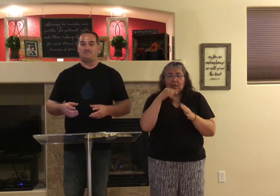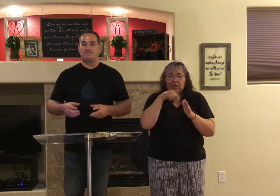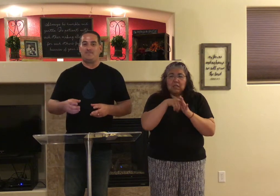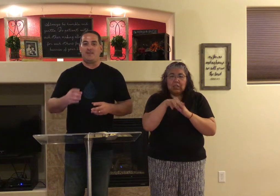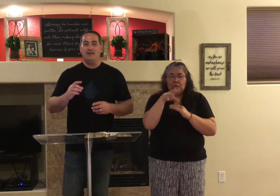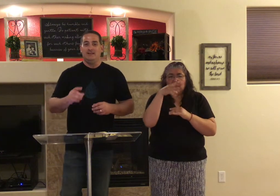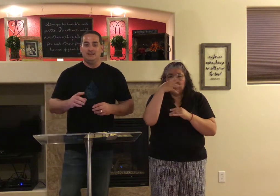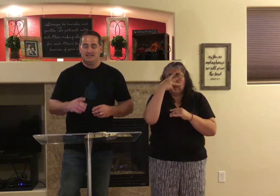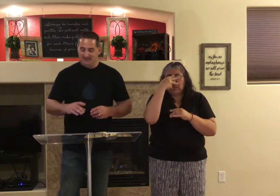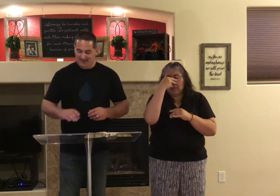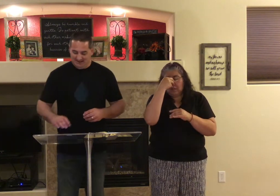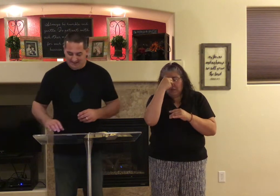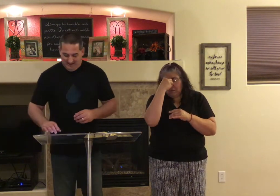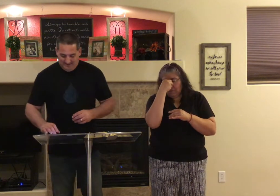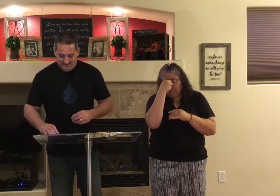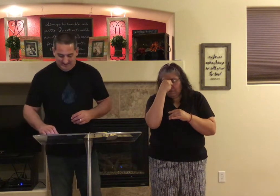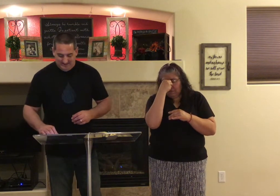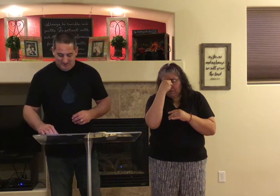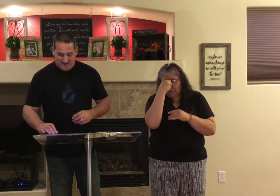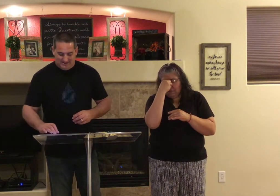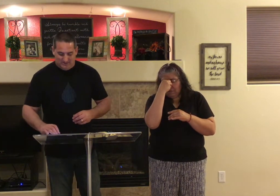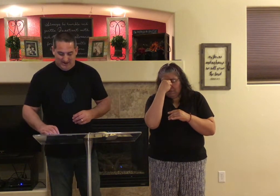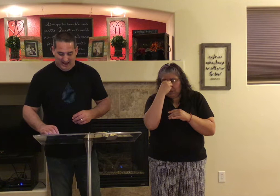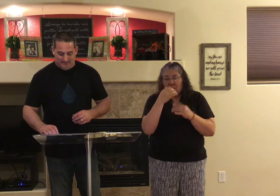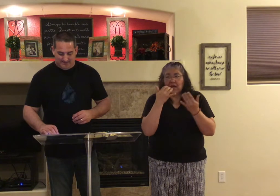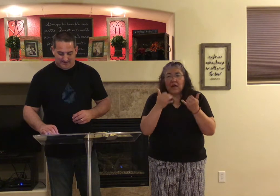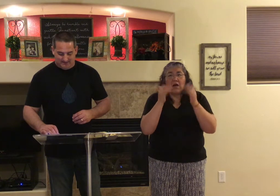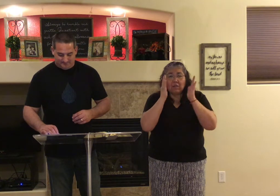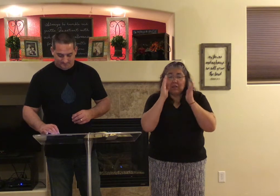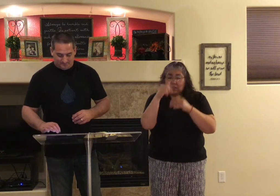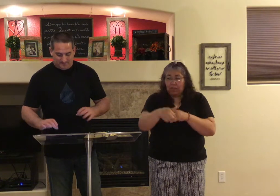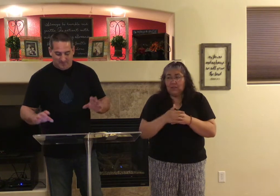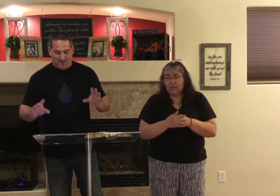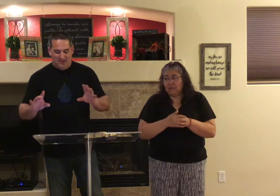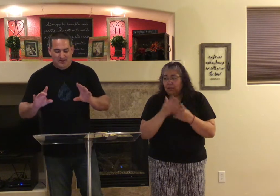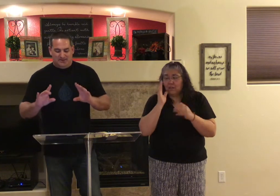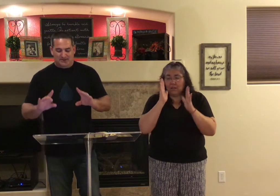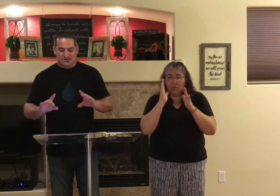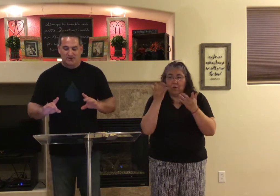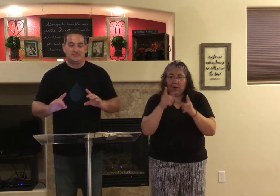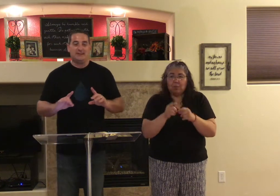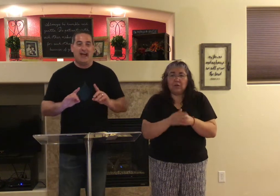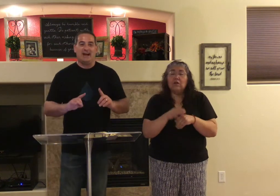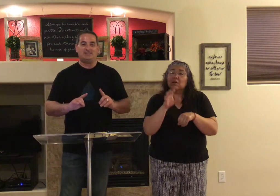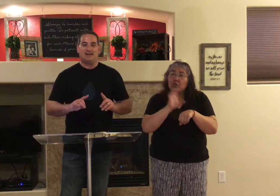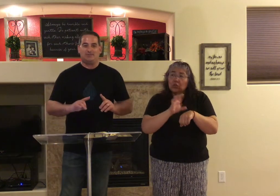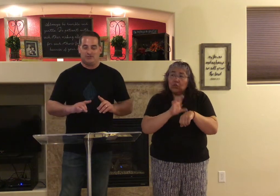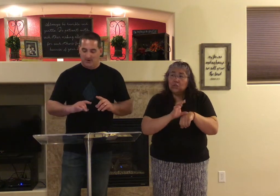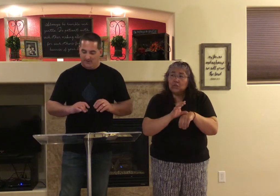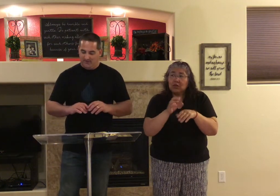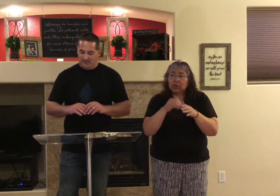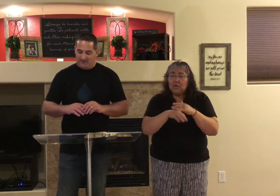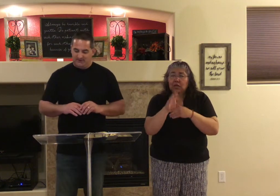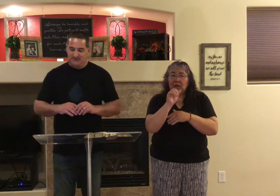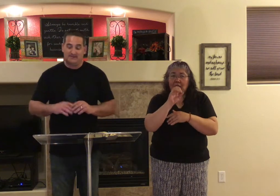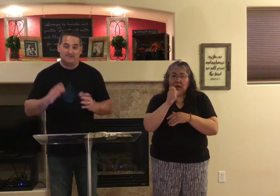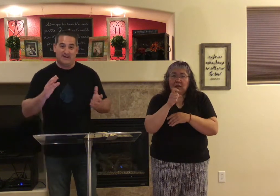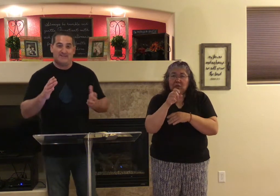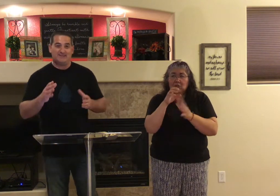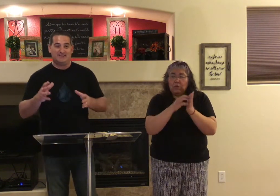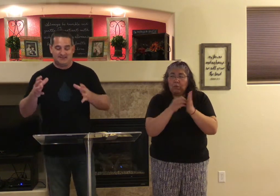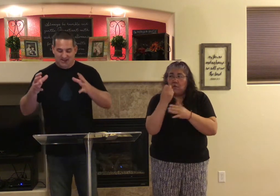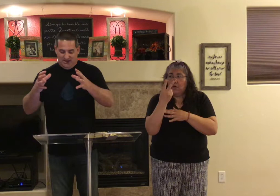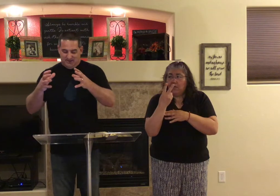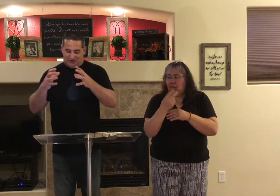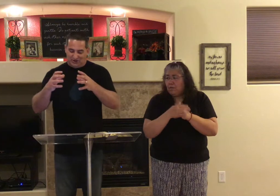now. Listen to this. Listen to what happens here. The church, in Acts chapter 12, verses